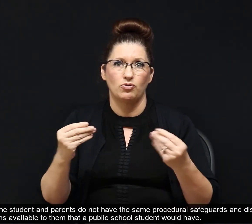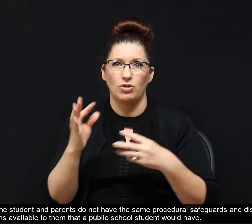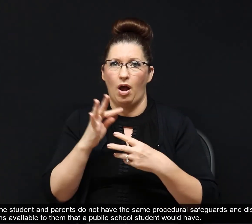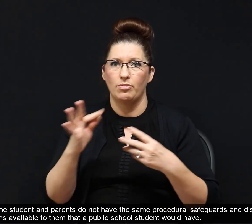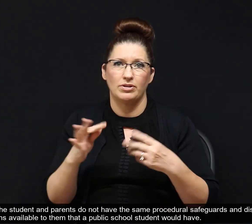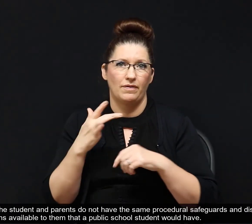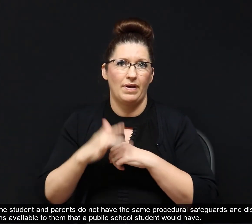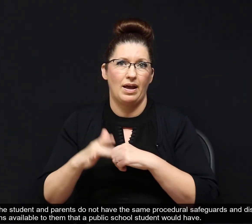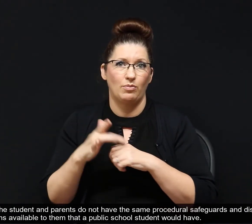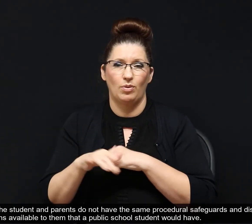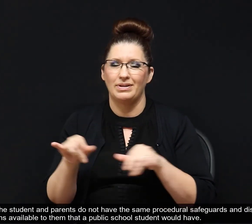school student would have.